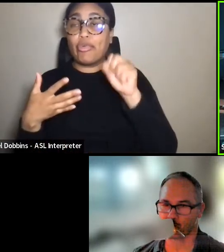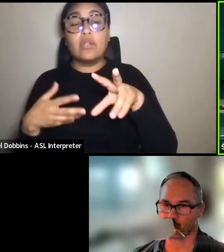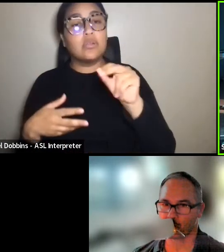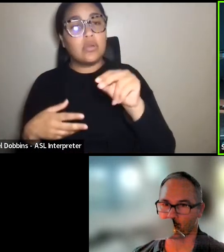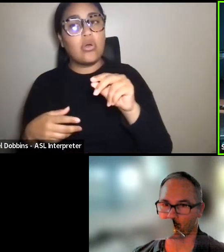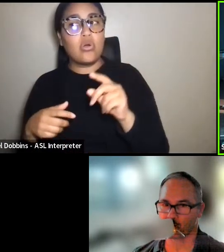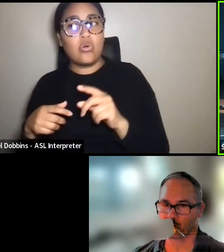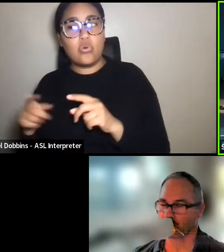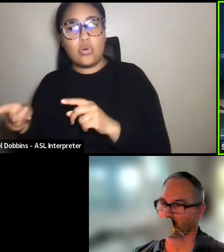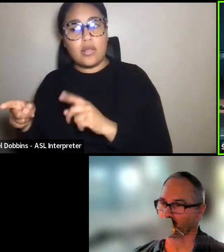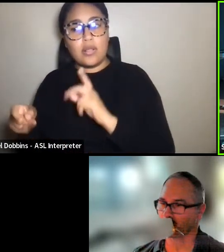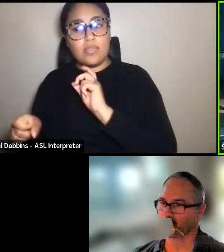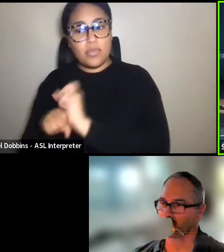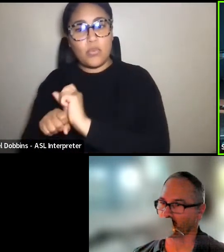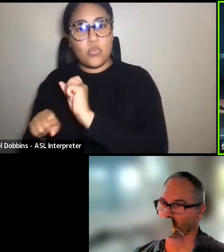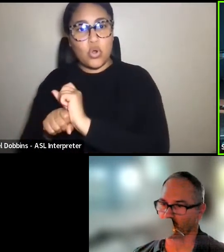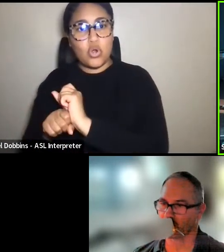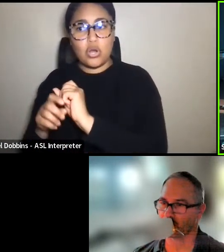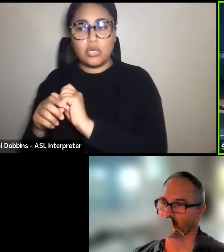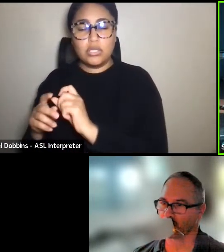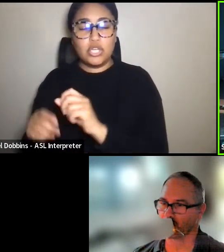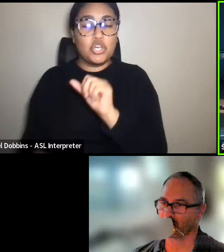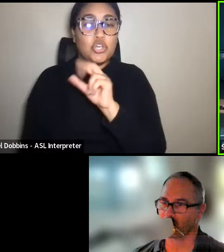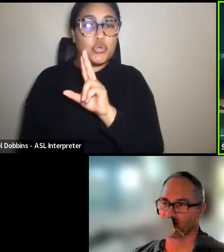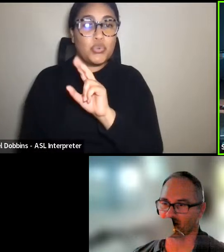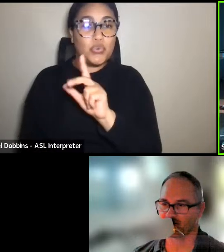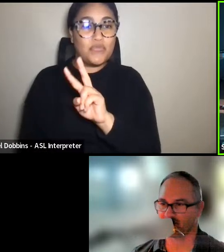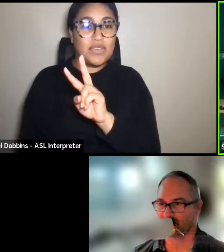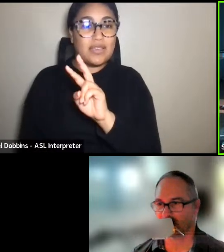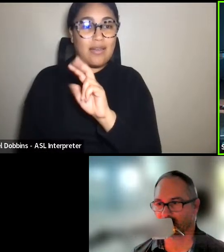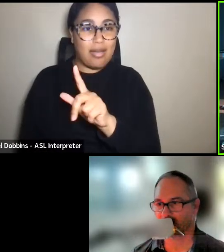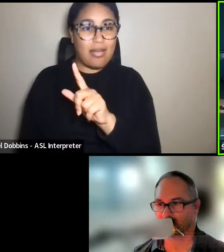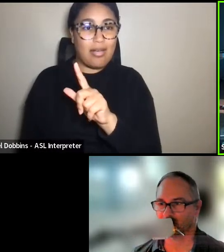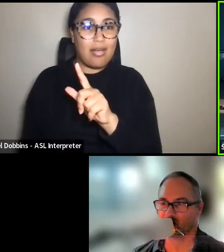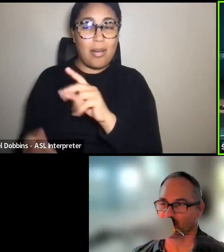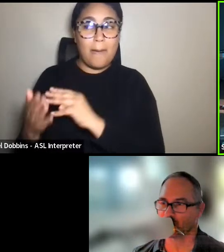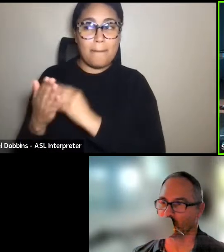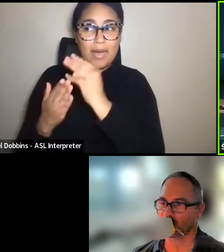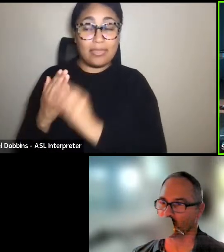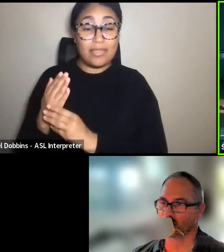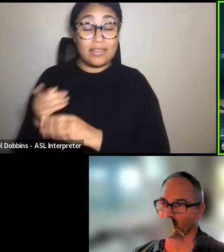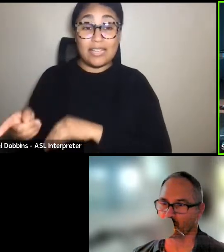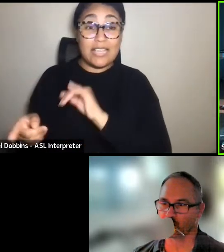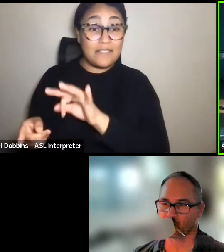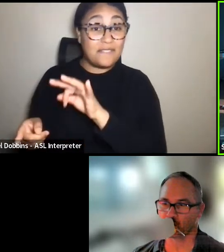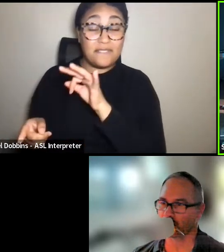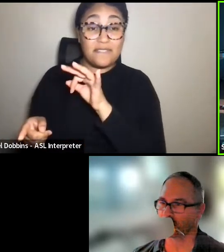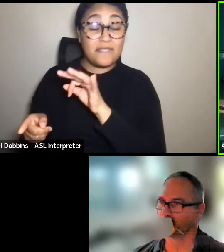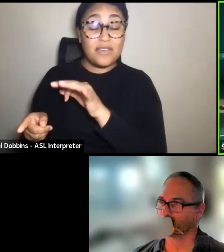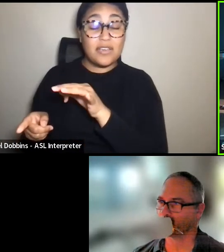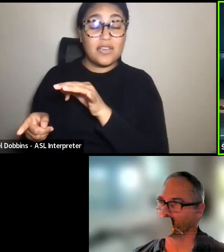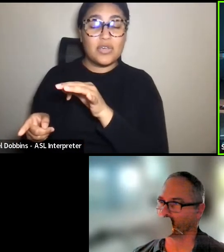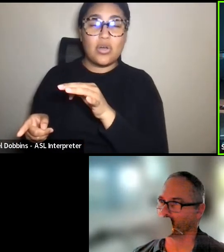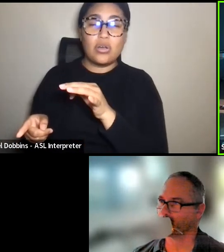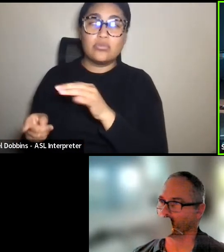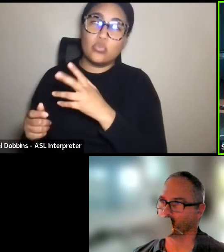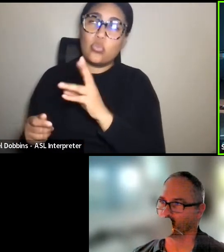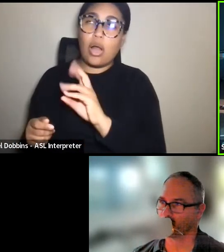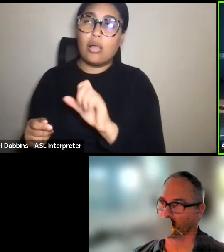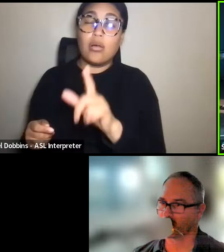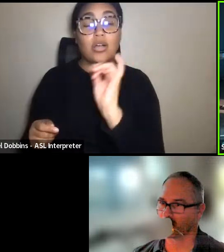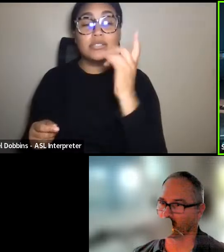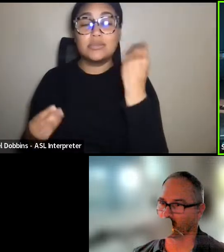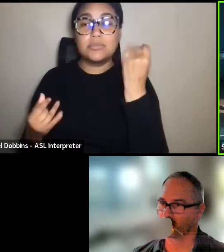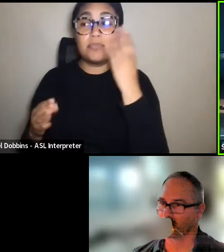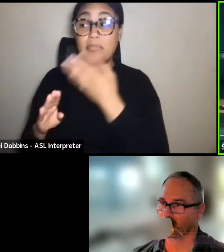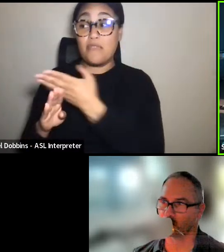the get-go, Mhm. again, I go back to the UDL framework, thinking about it. If you've got and we also think about, in the past, it